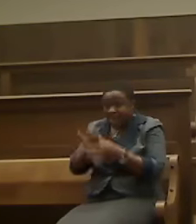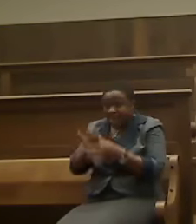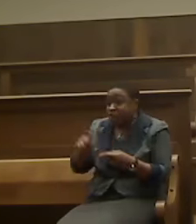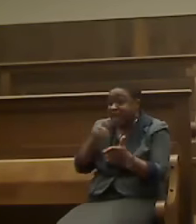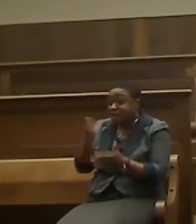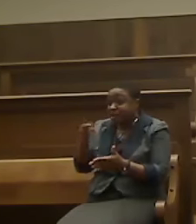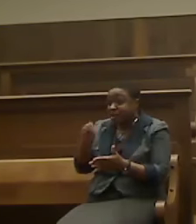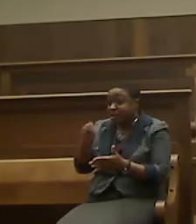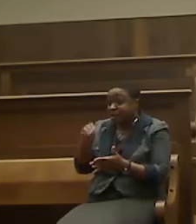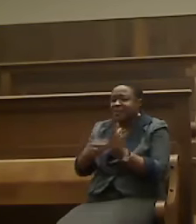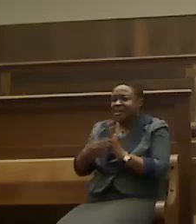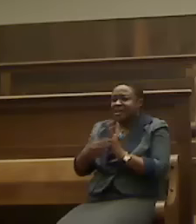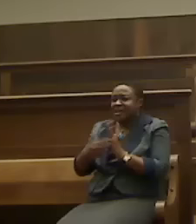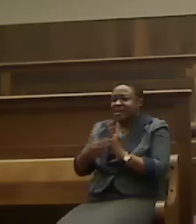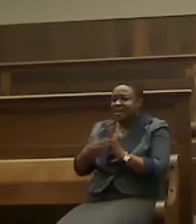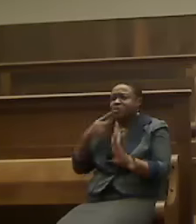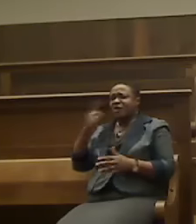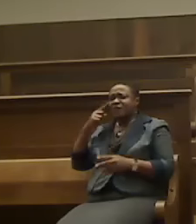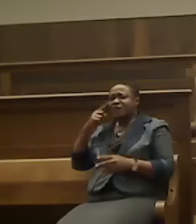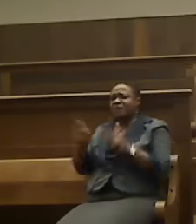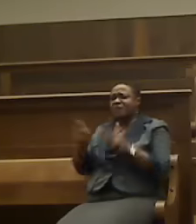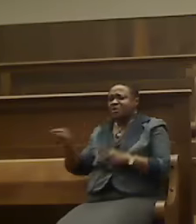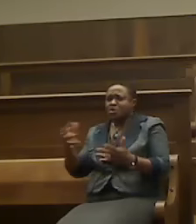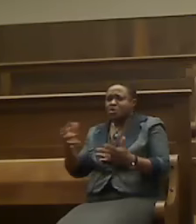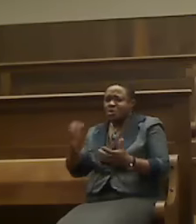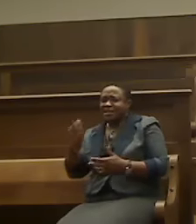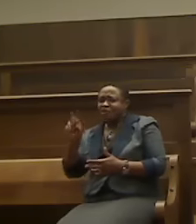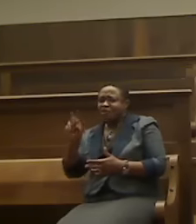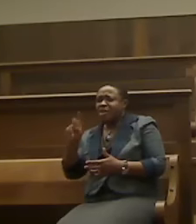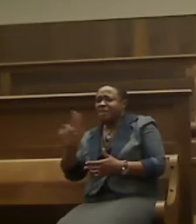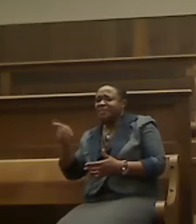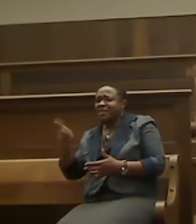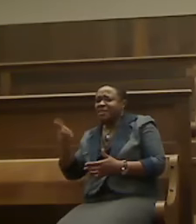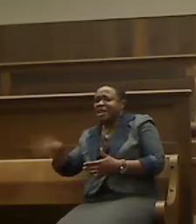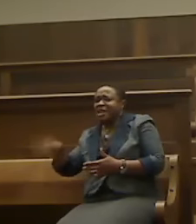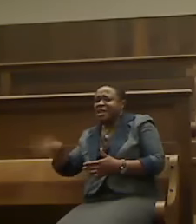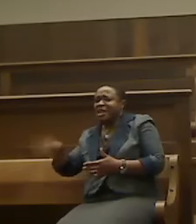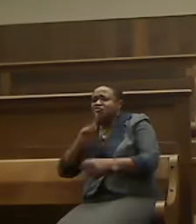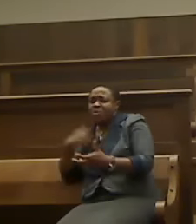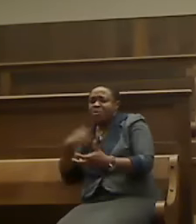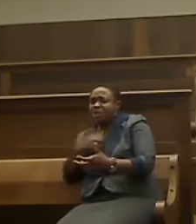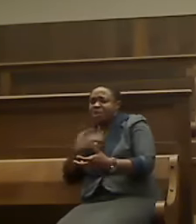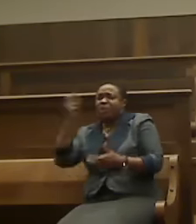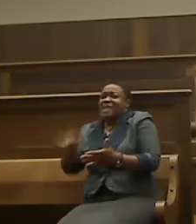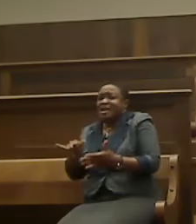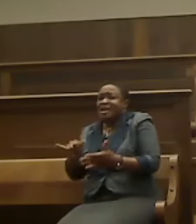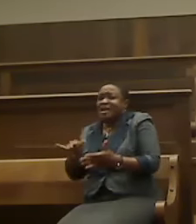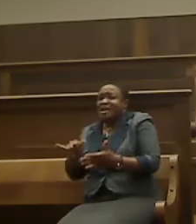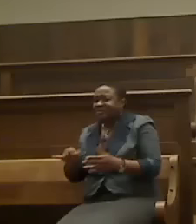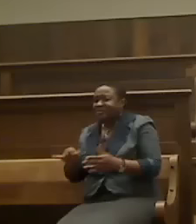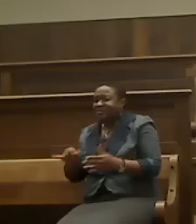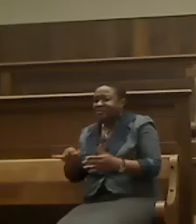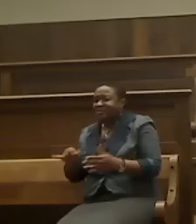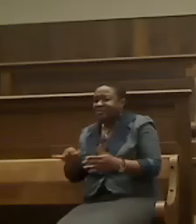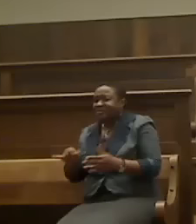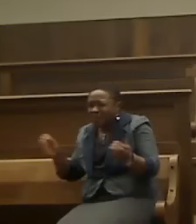not going to hold on to it for the group that really wants to eat their daily dose of BT and Roundup. Anyone? No one wants to